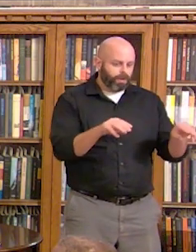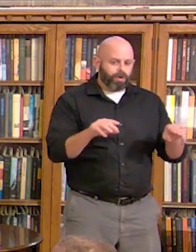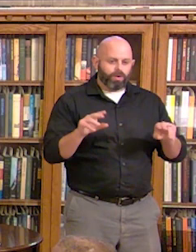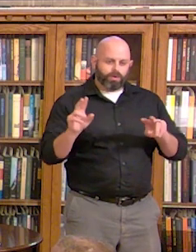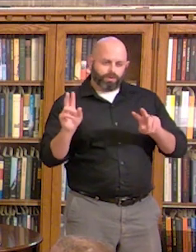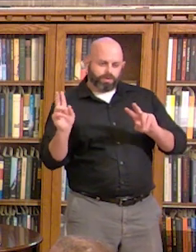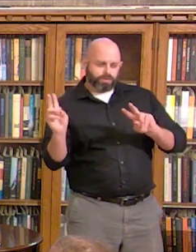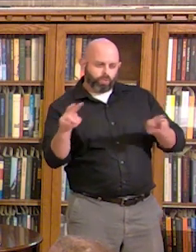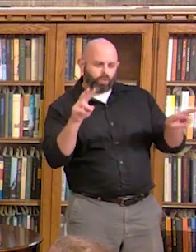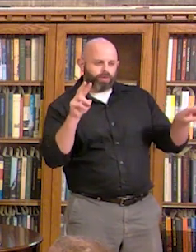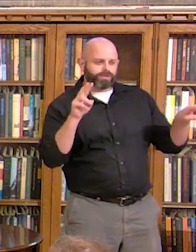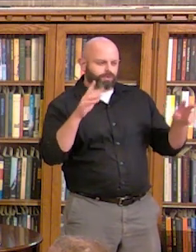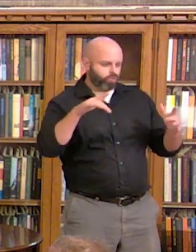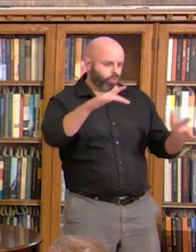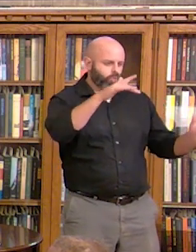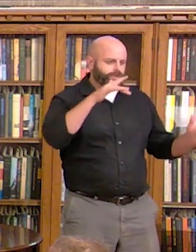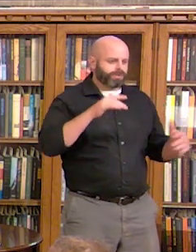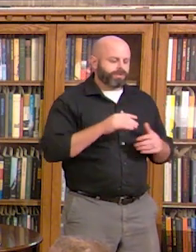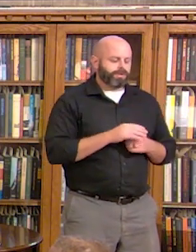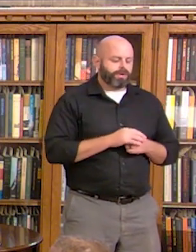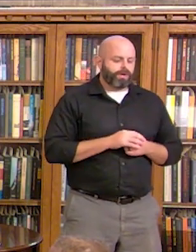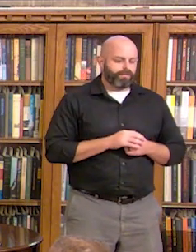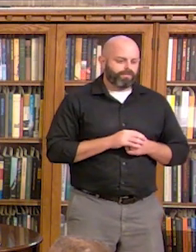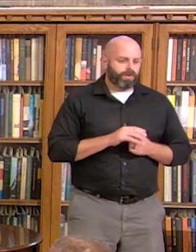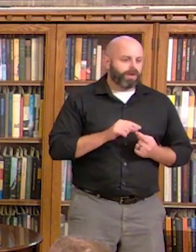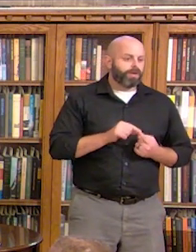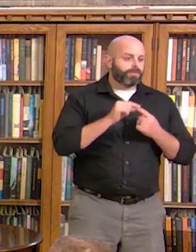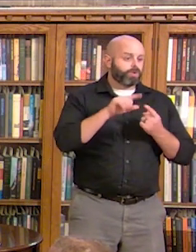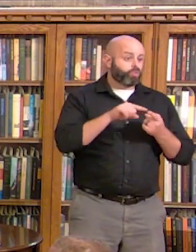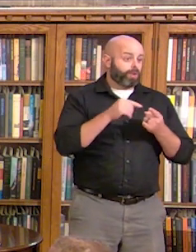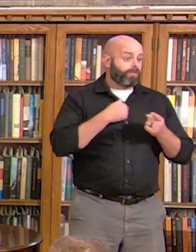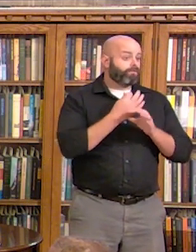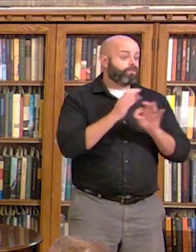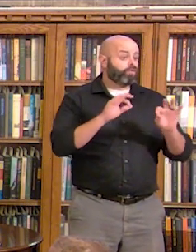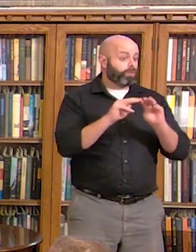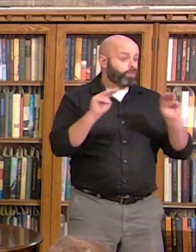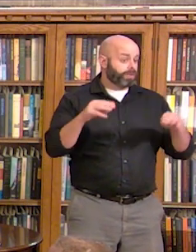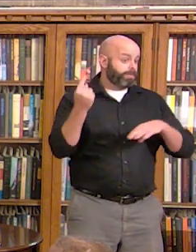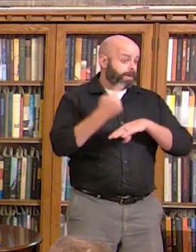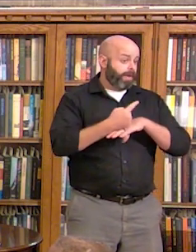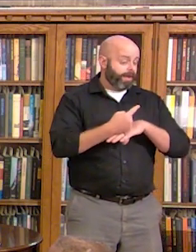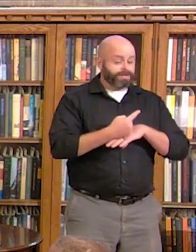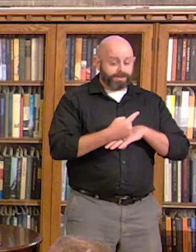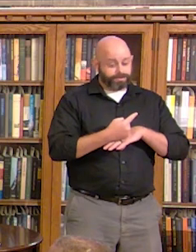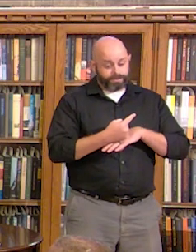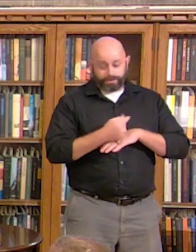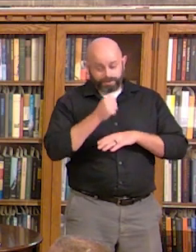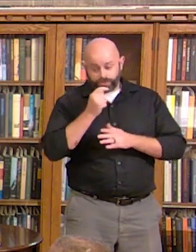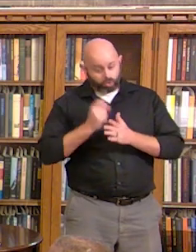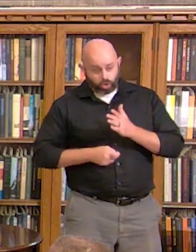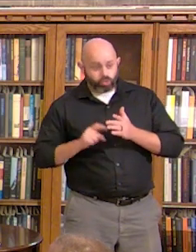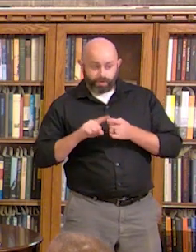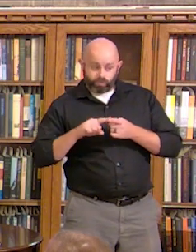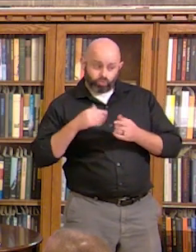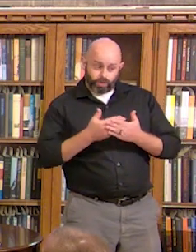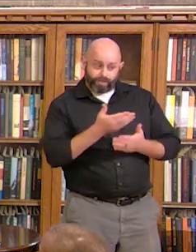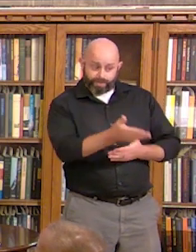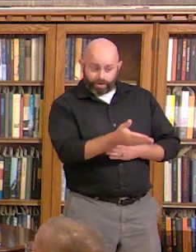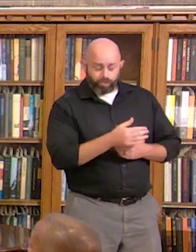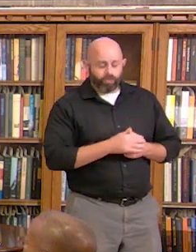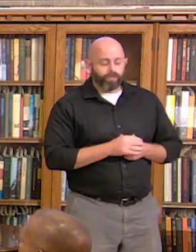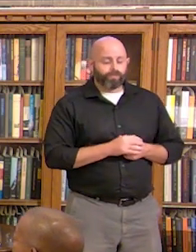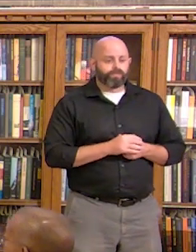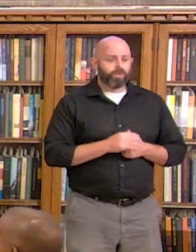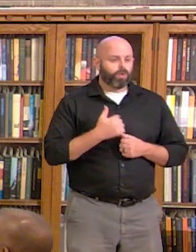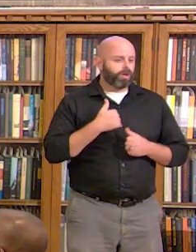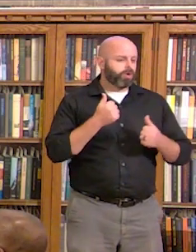in Memphis um especially when they have free museum days I'm like look it didn't cost you you just have to get there but we've